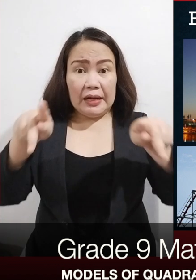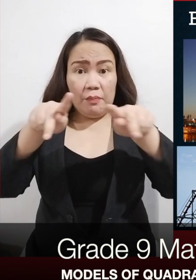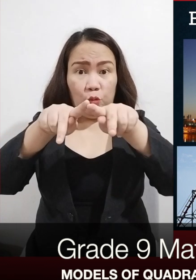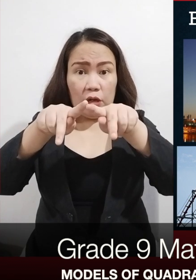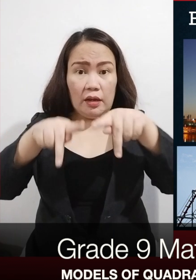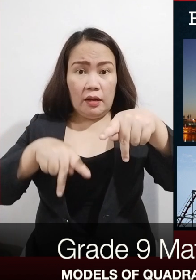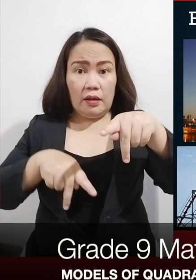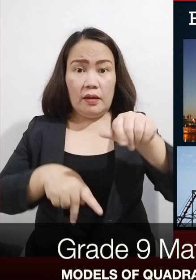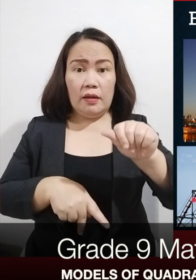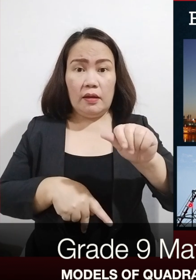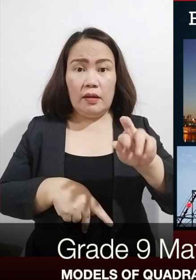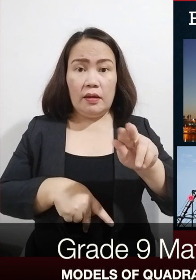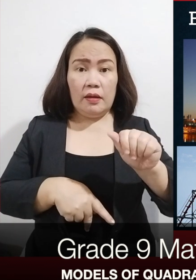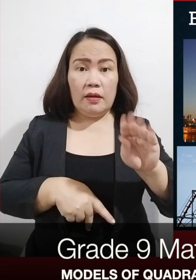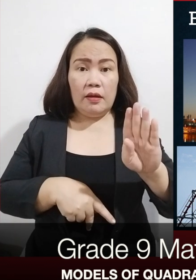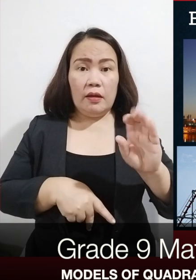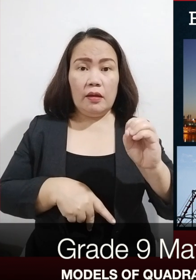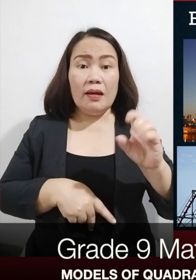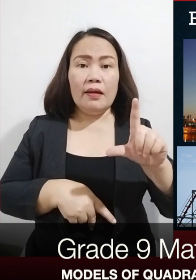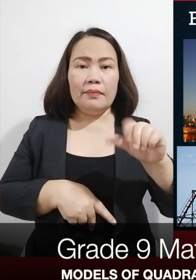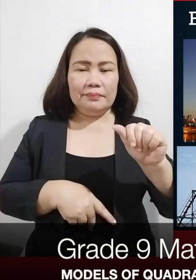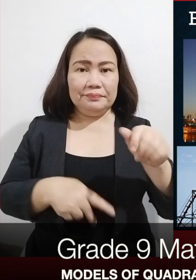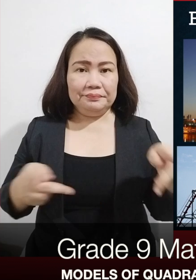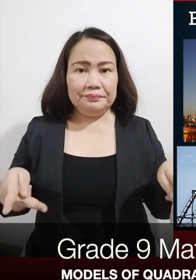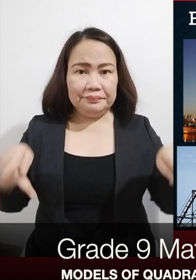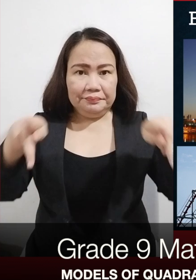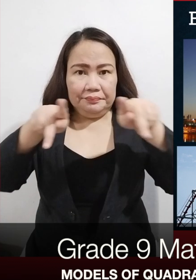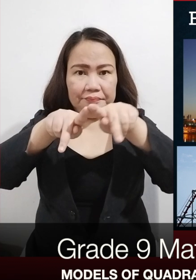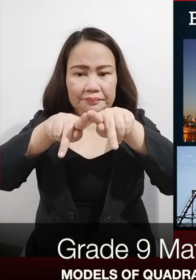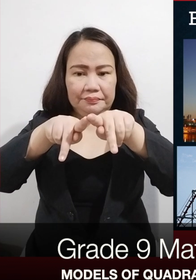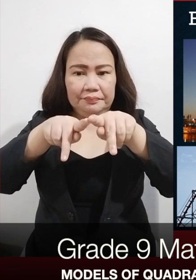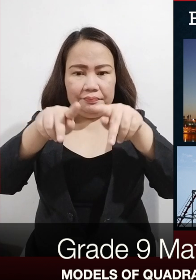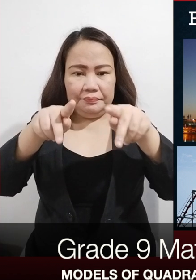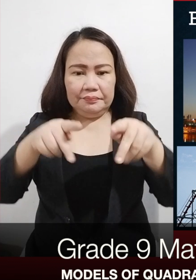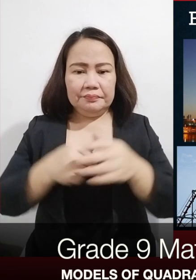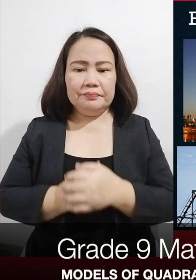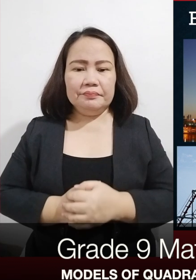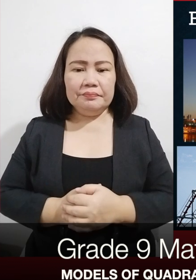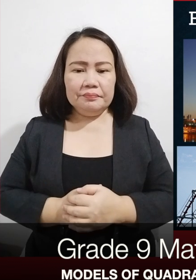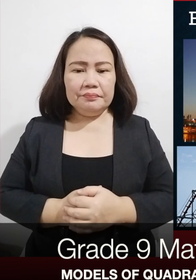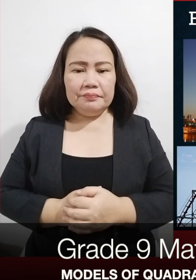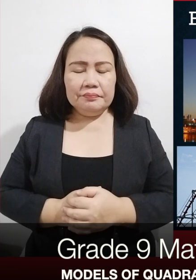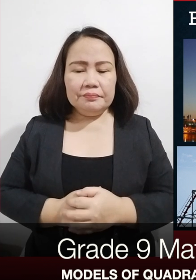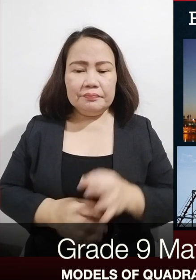yung structure ay in the form of parabola. Okay? Ito naman, let me